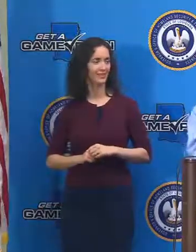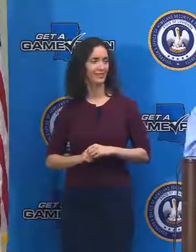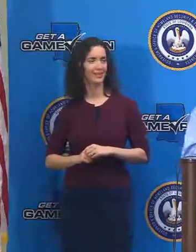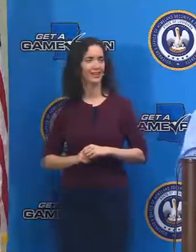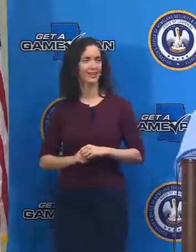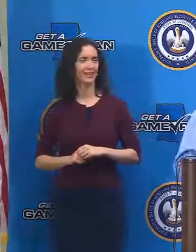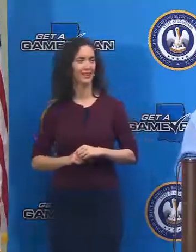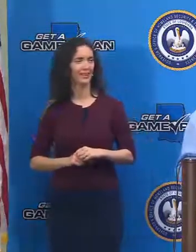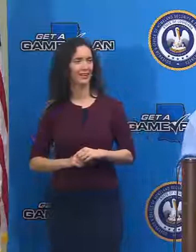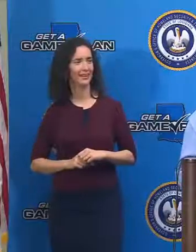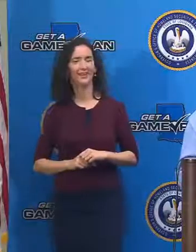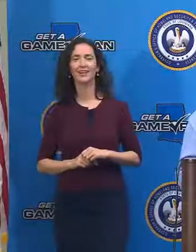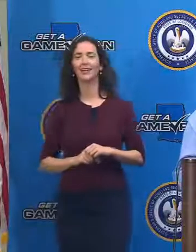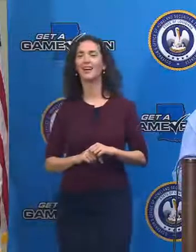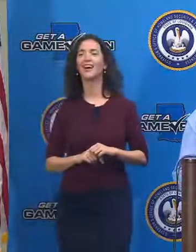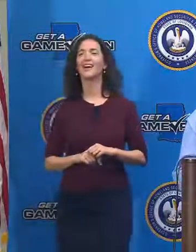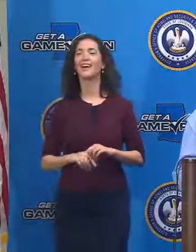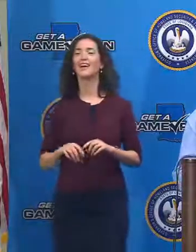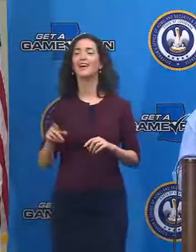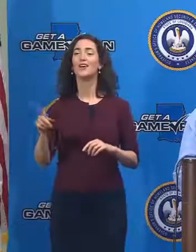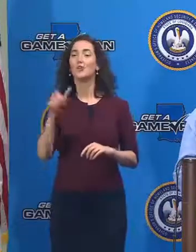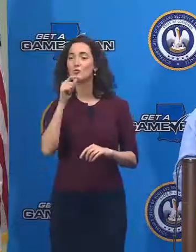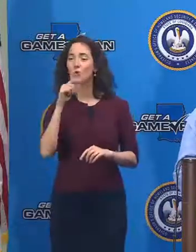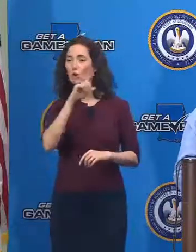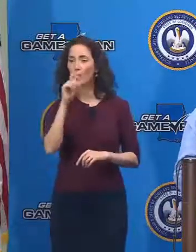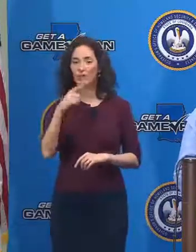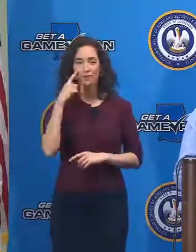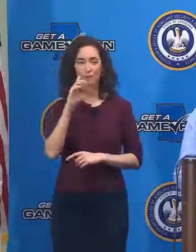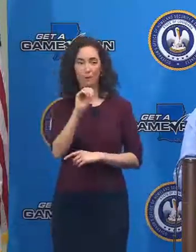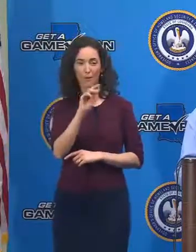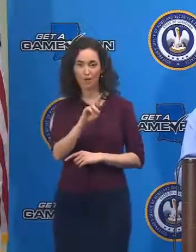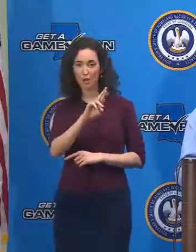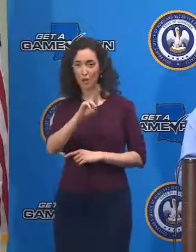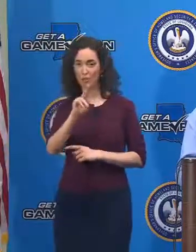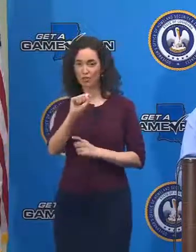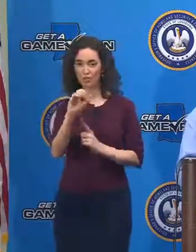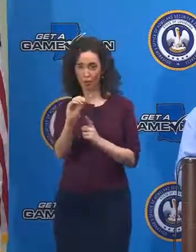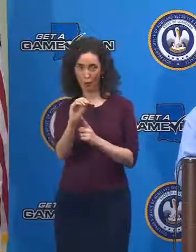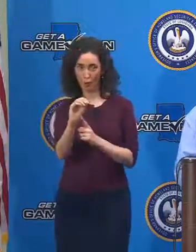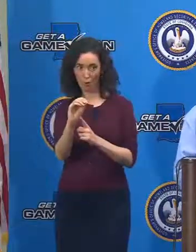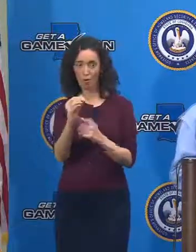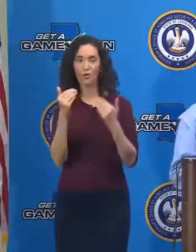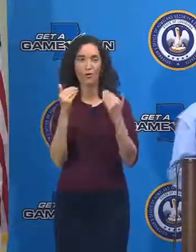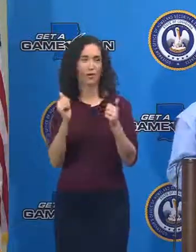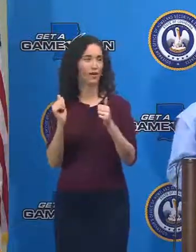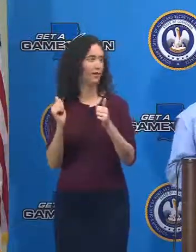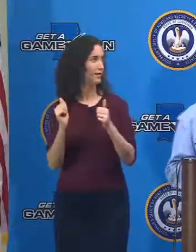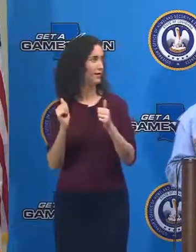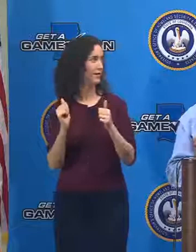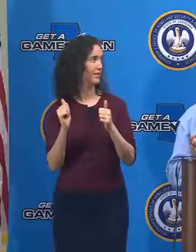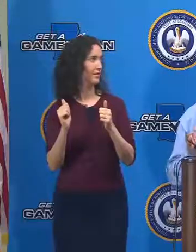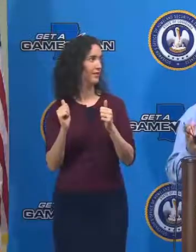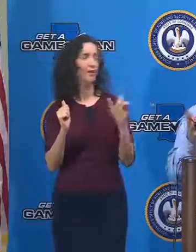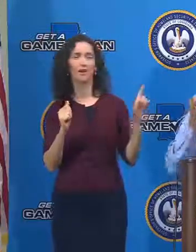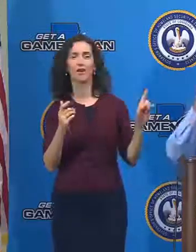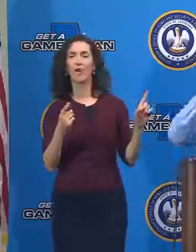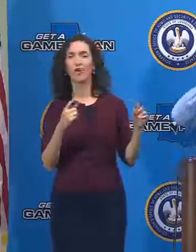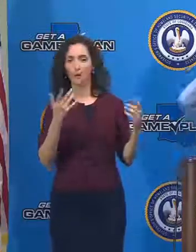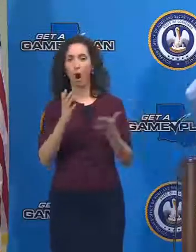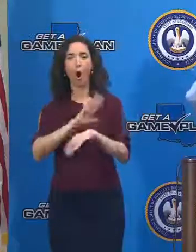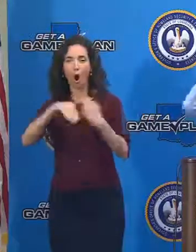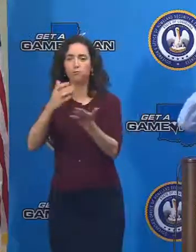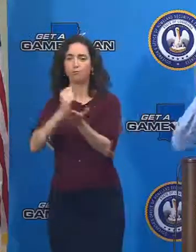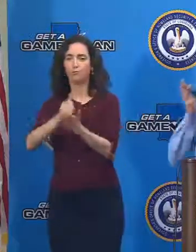Okay, so those of you with questions for Mr. Russo, and would please go ahead and just call on him while he's up here, please.